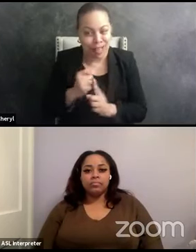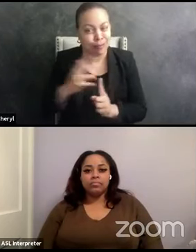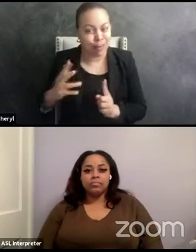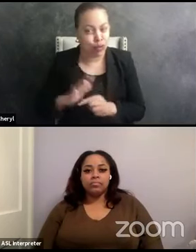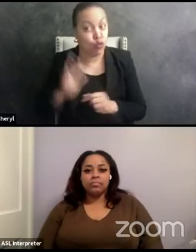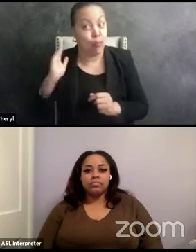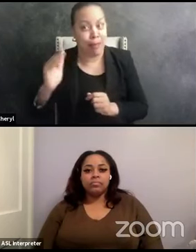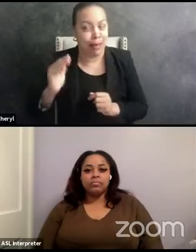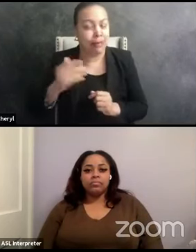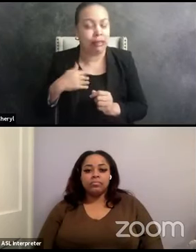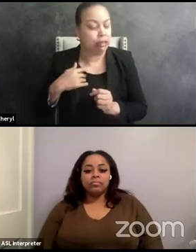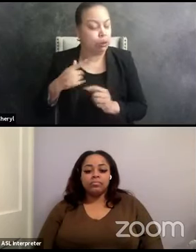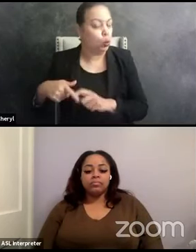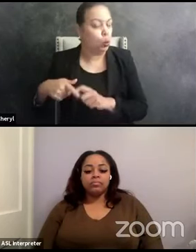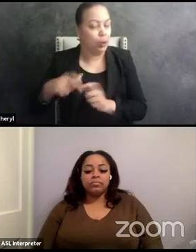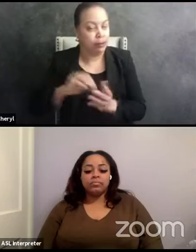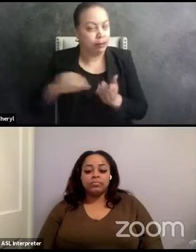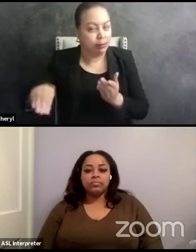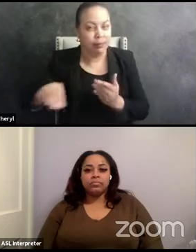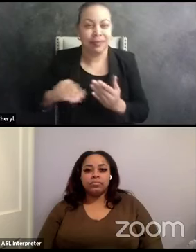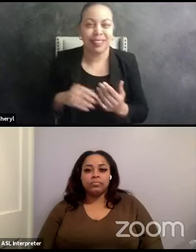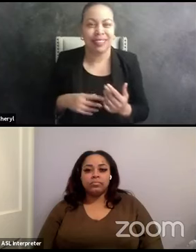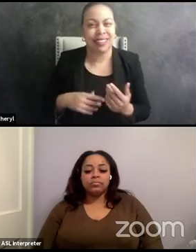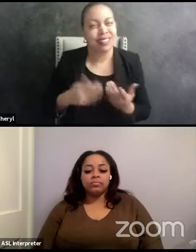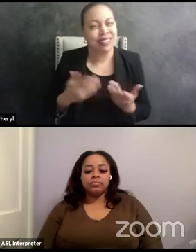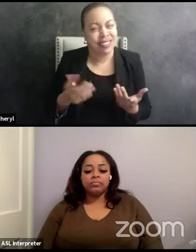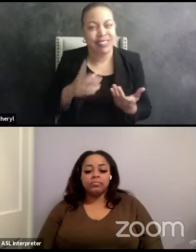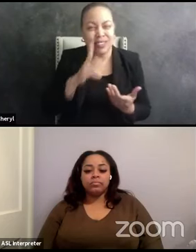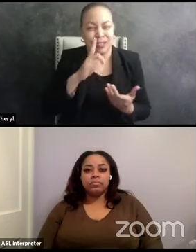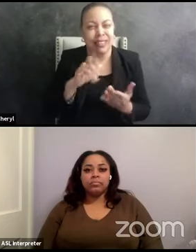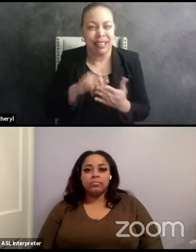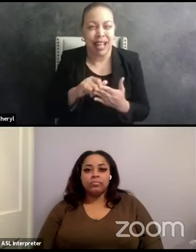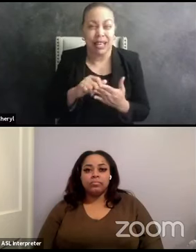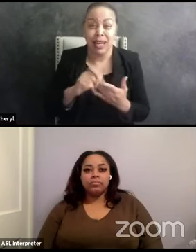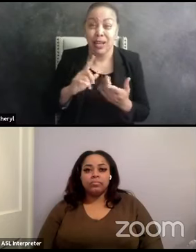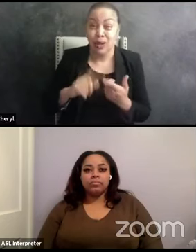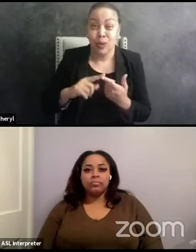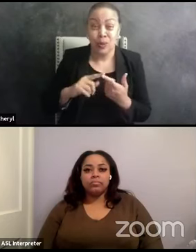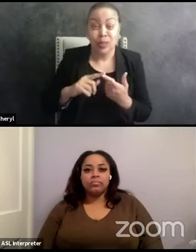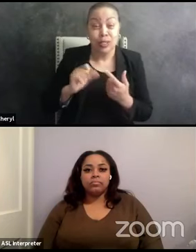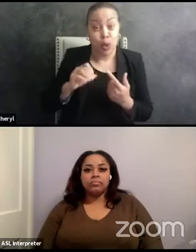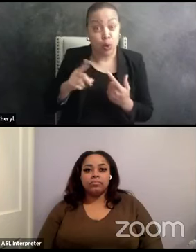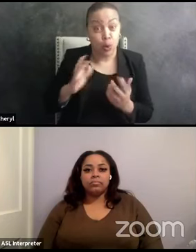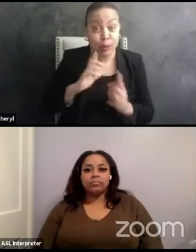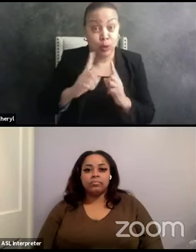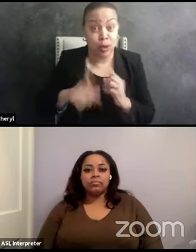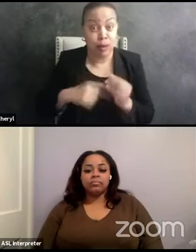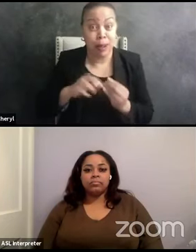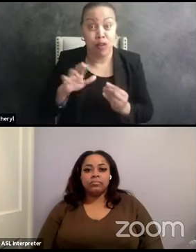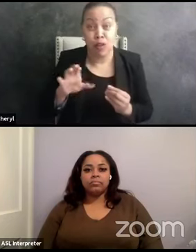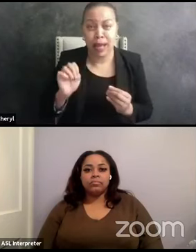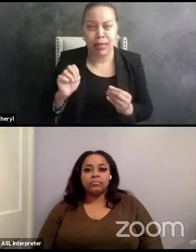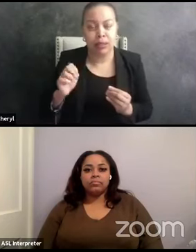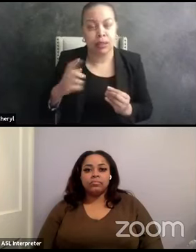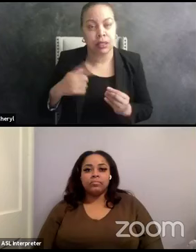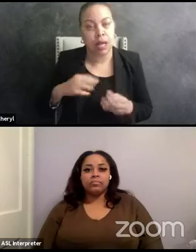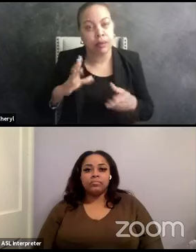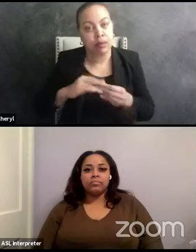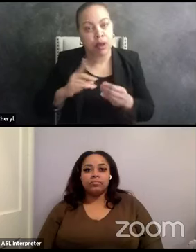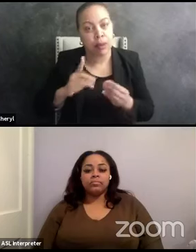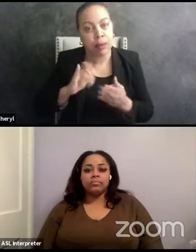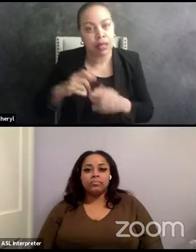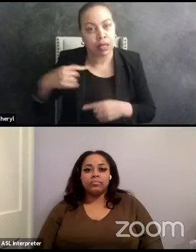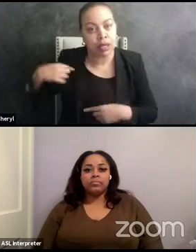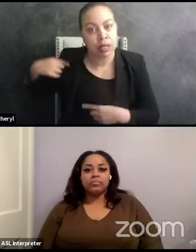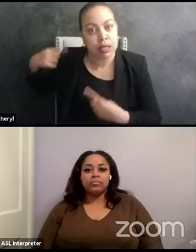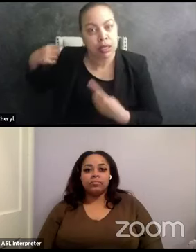and so it was wild because I usually, so you want to talk about race. I've been talking about how to talk about race you're for like, so